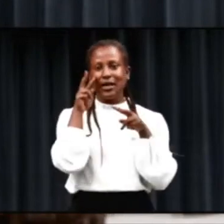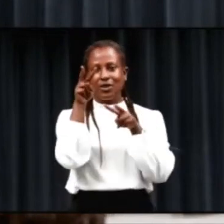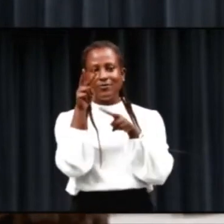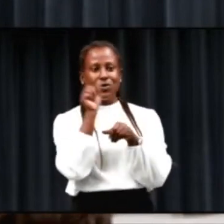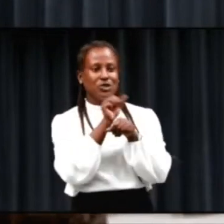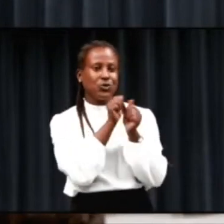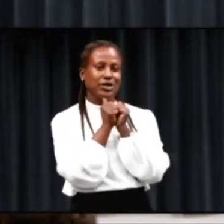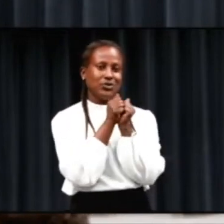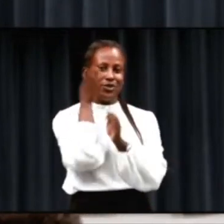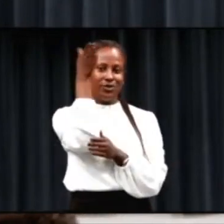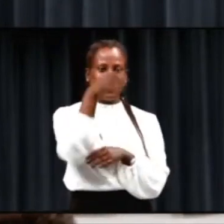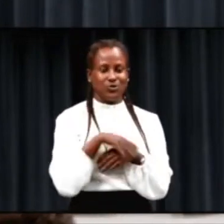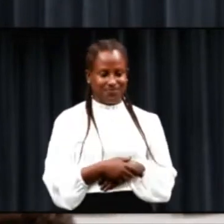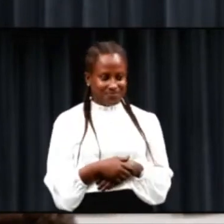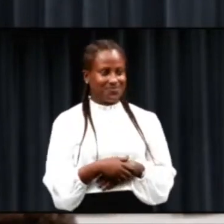role.